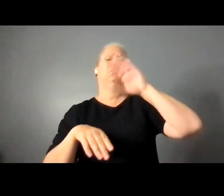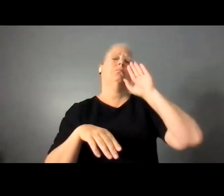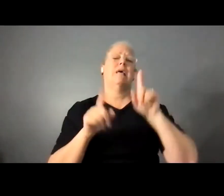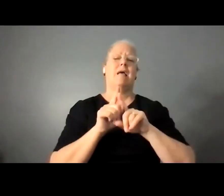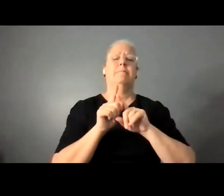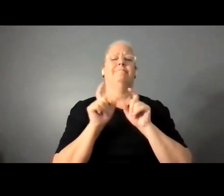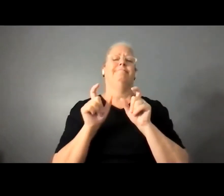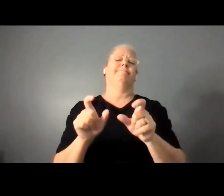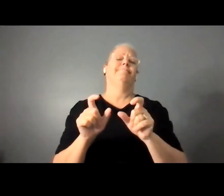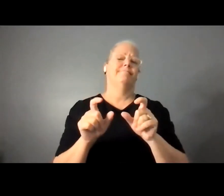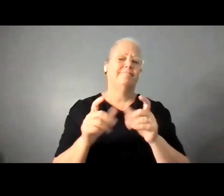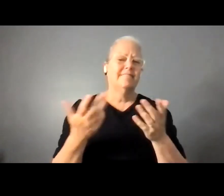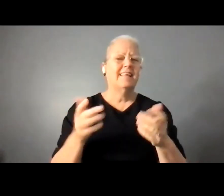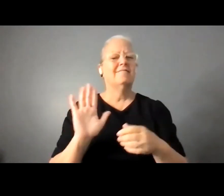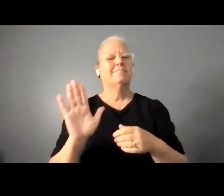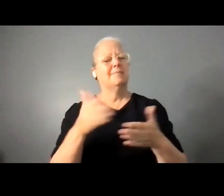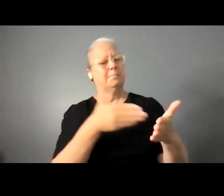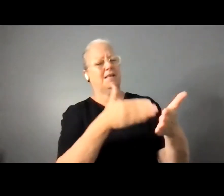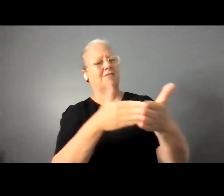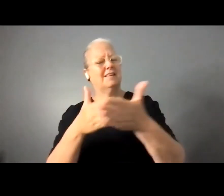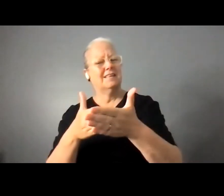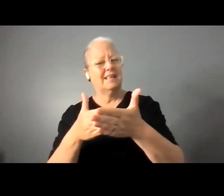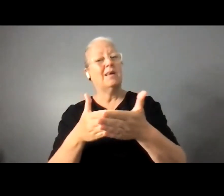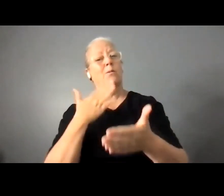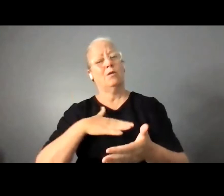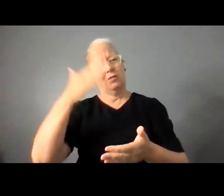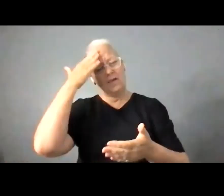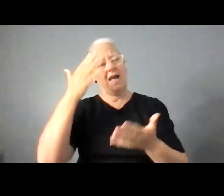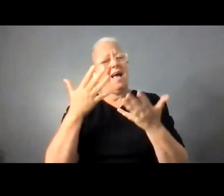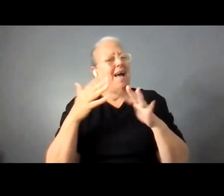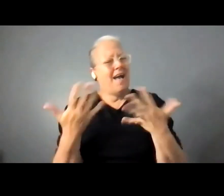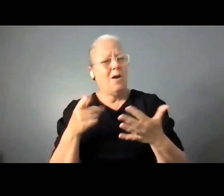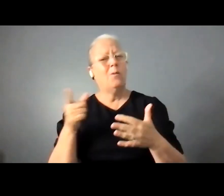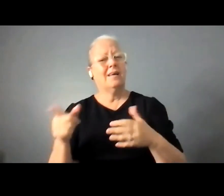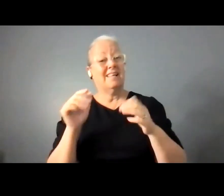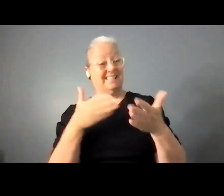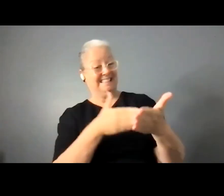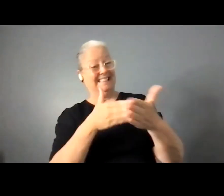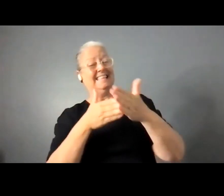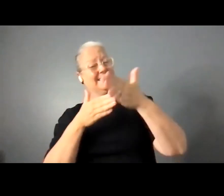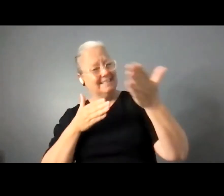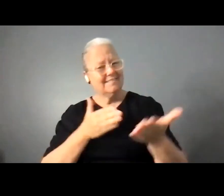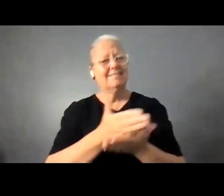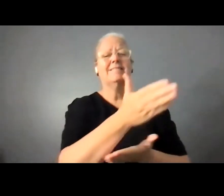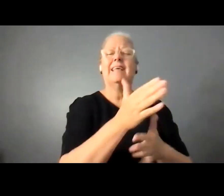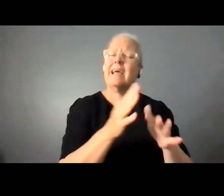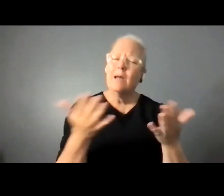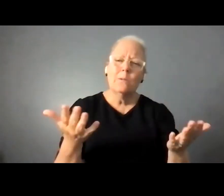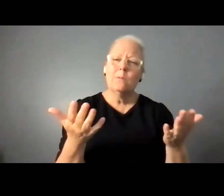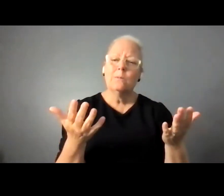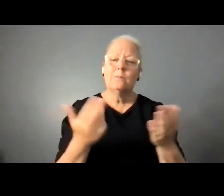eliminate those barriers? I'd like to hear your answers, and I would like to start with Sebora.